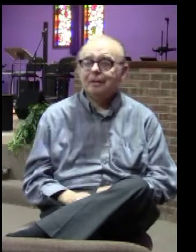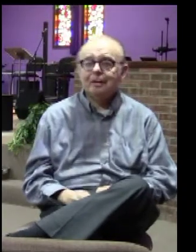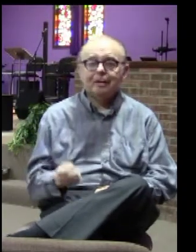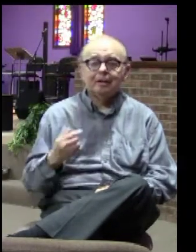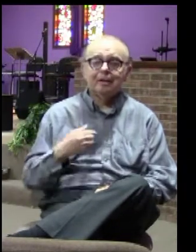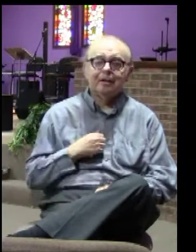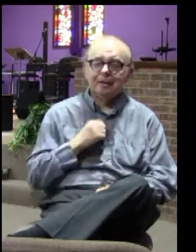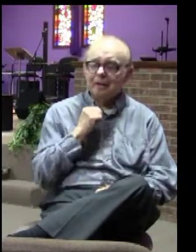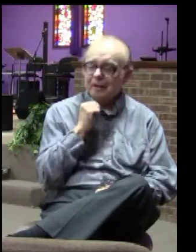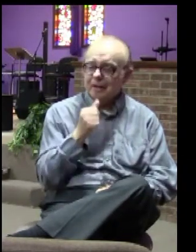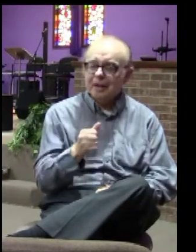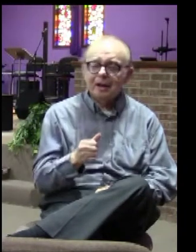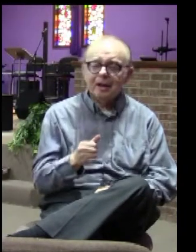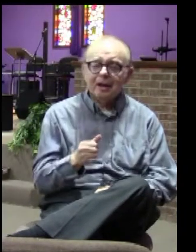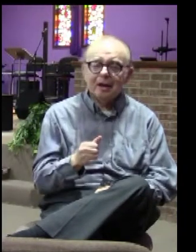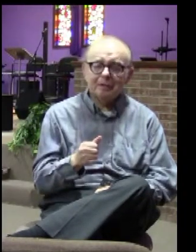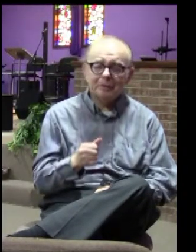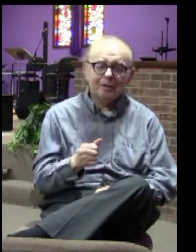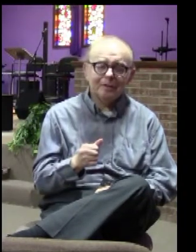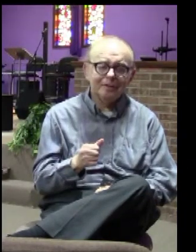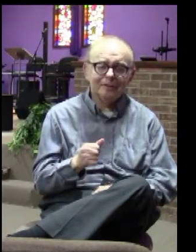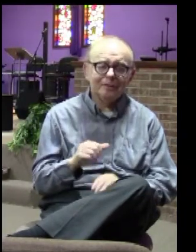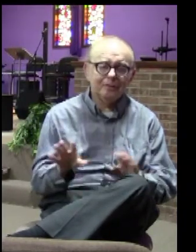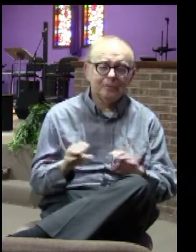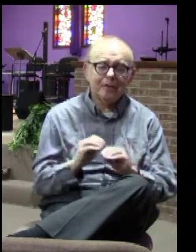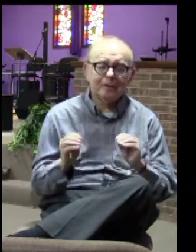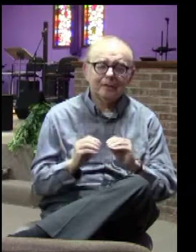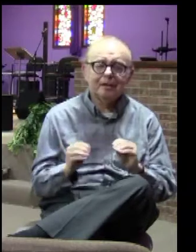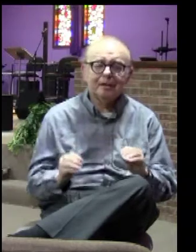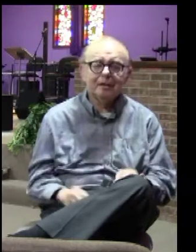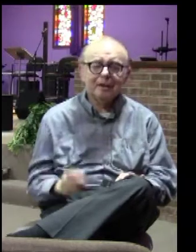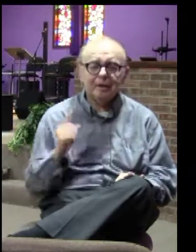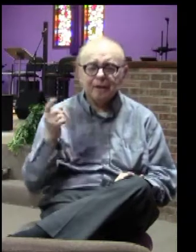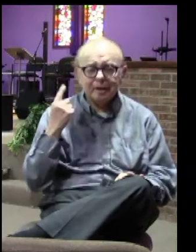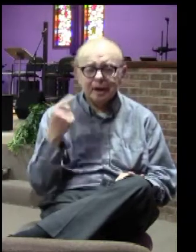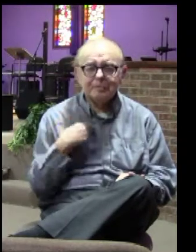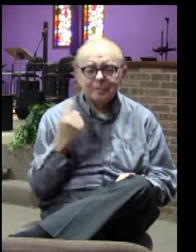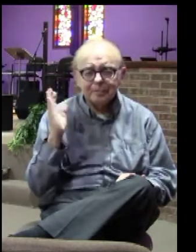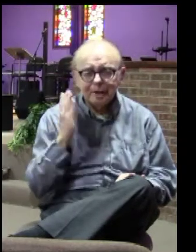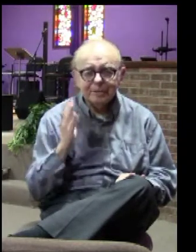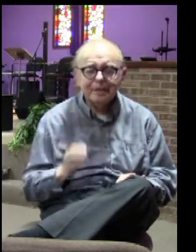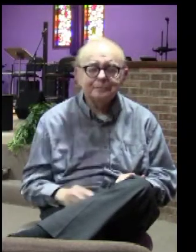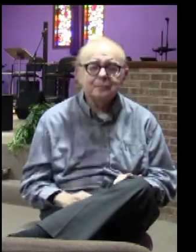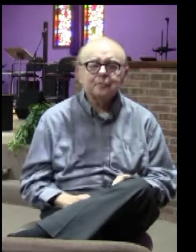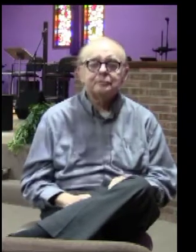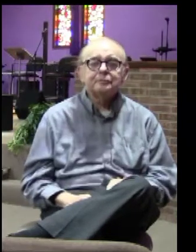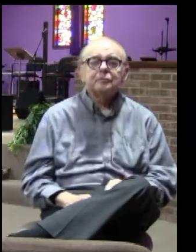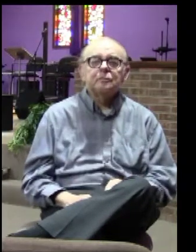I'm not putting 3 strands together. You don't think I'm crazy.